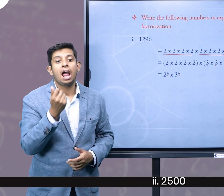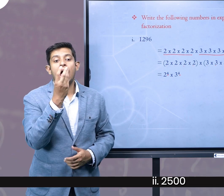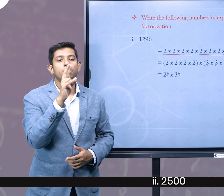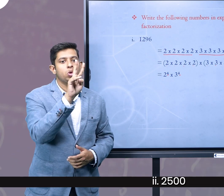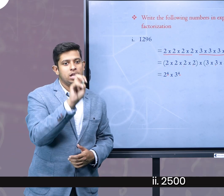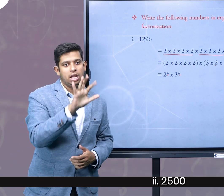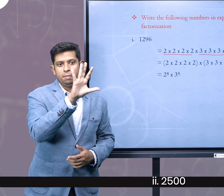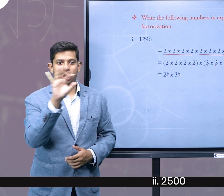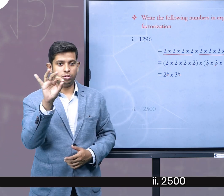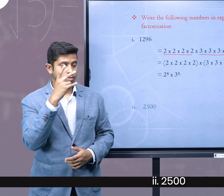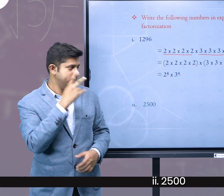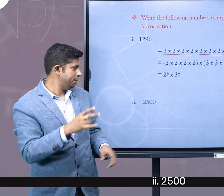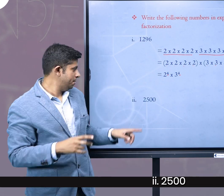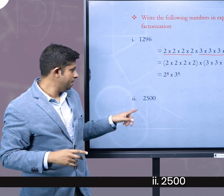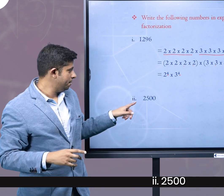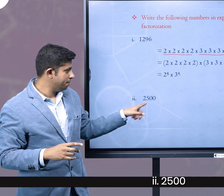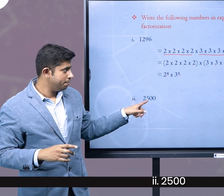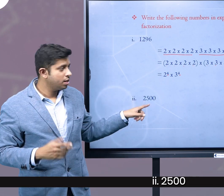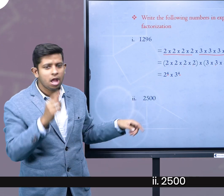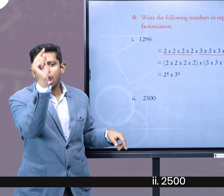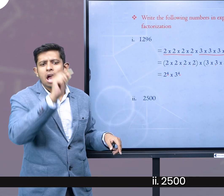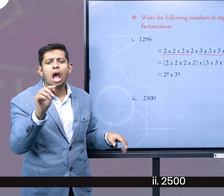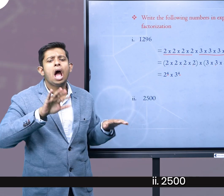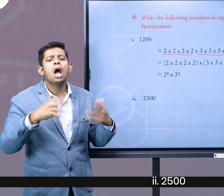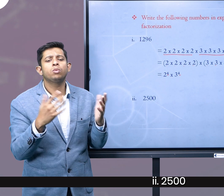Second one, 2500.